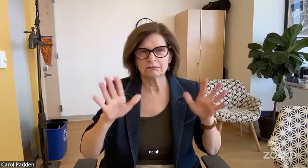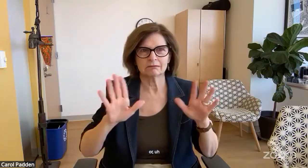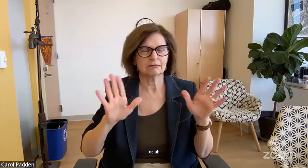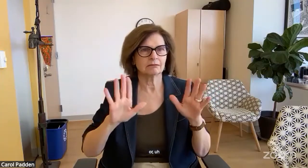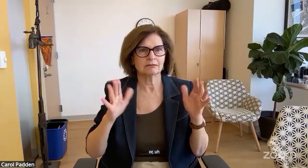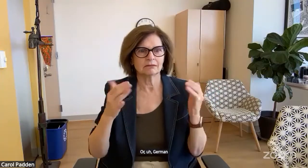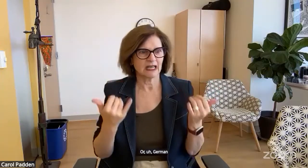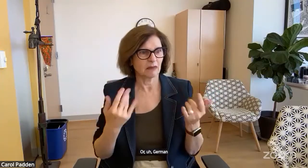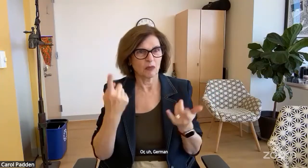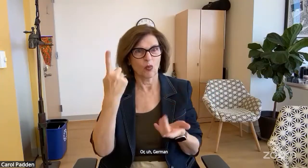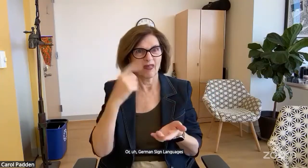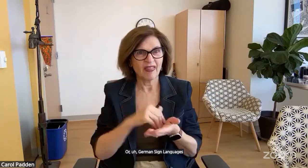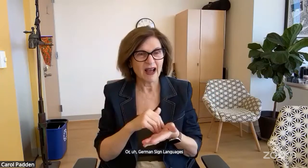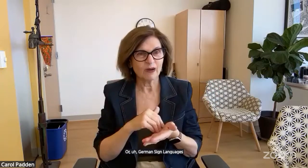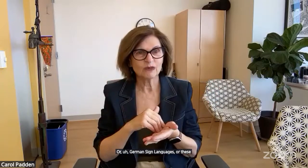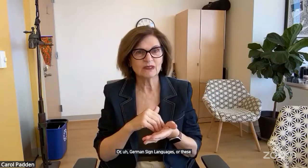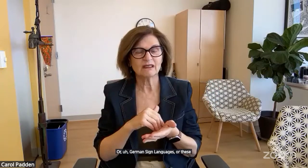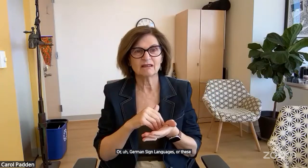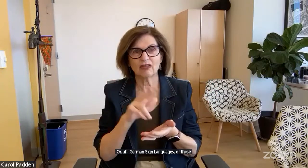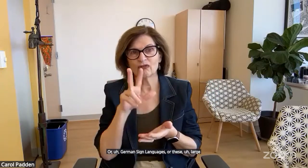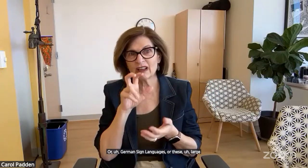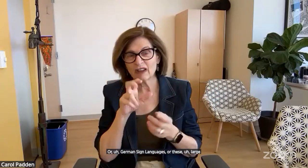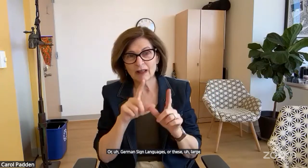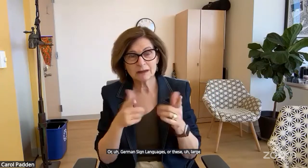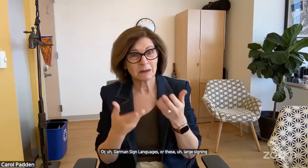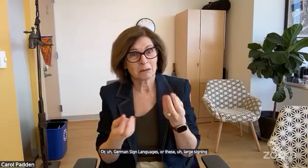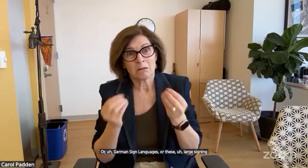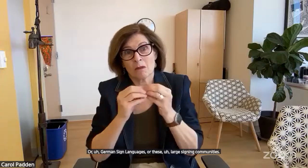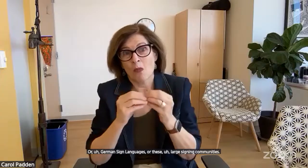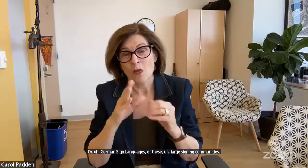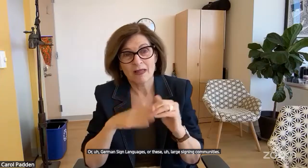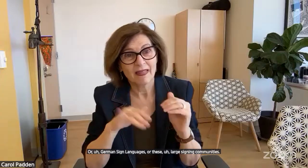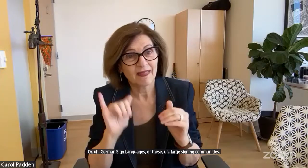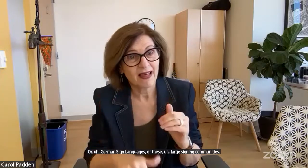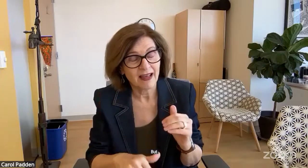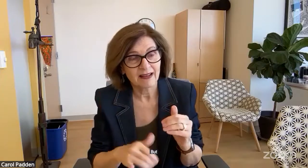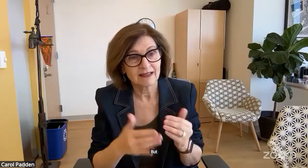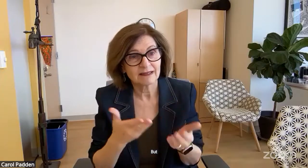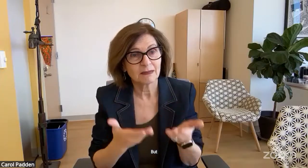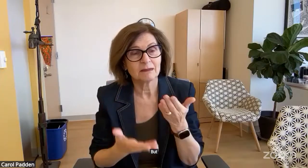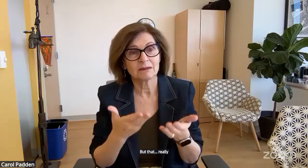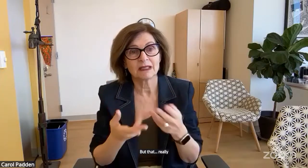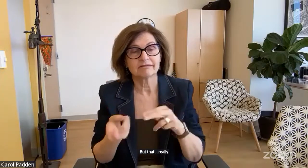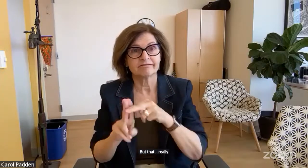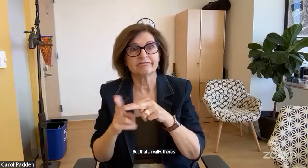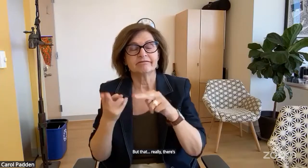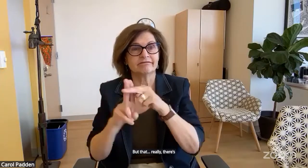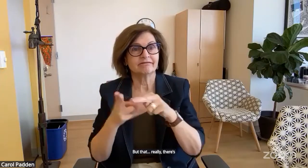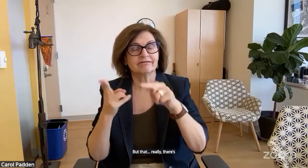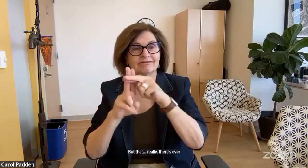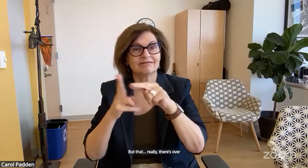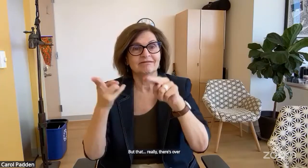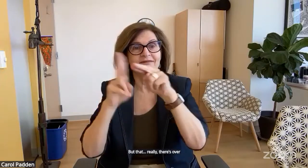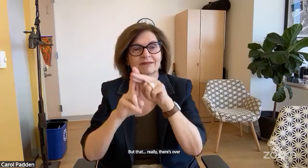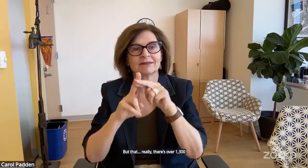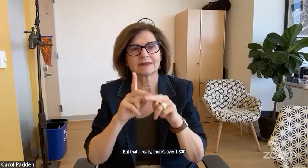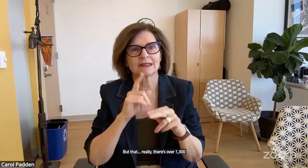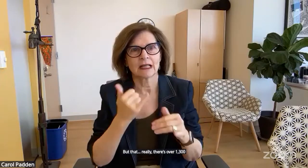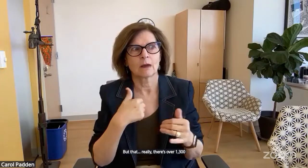sign languages or these large signing communities, but that really there's over 1,300 different sign languages that have